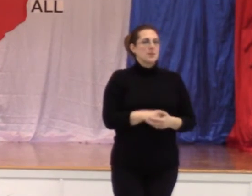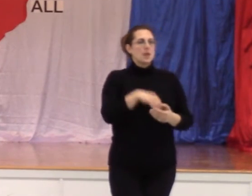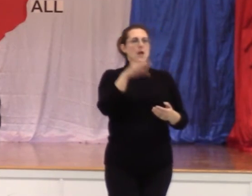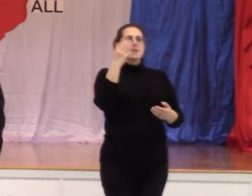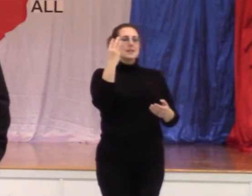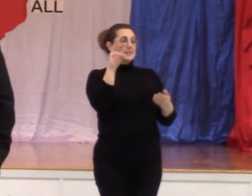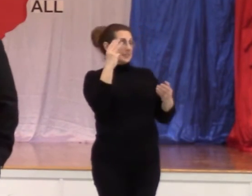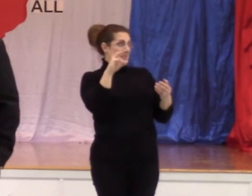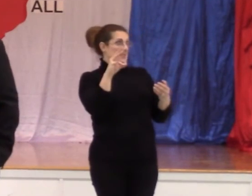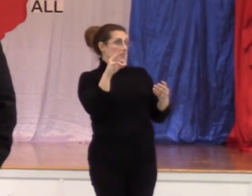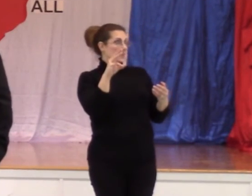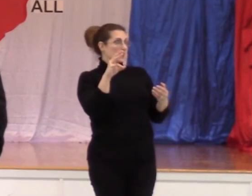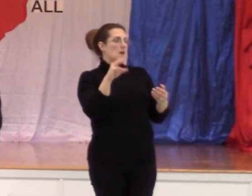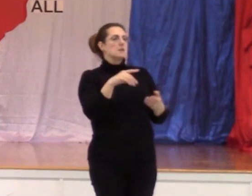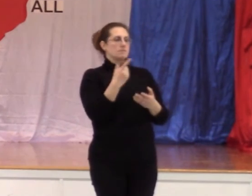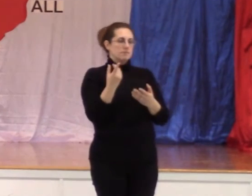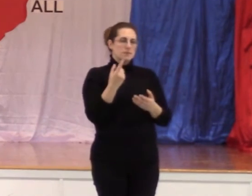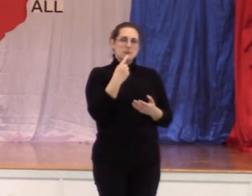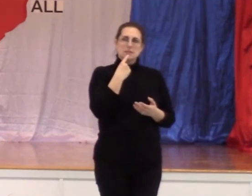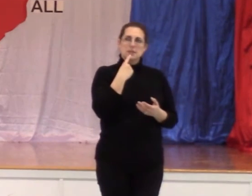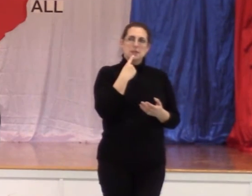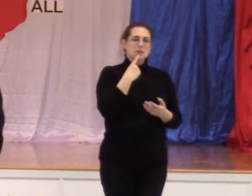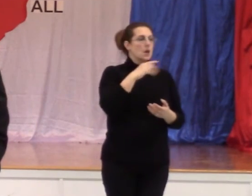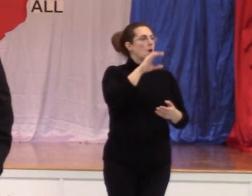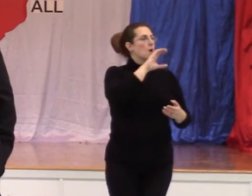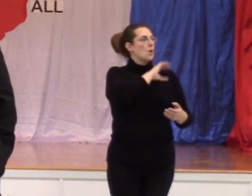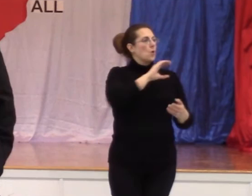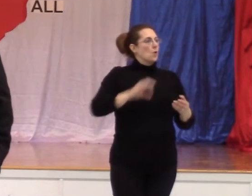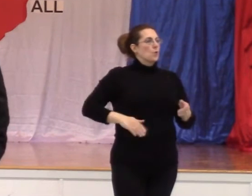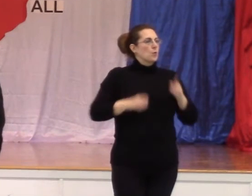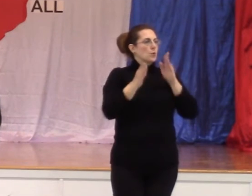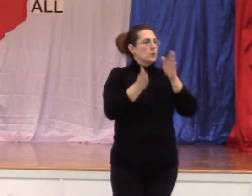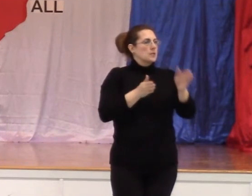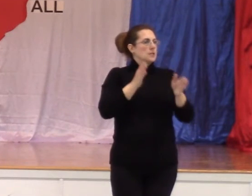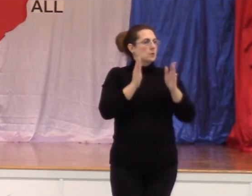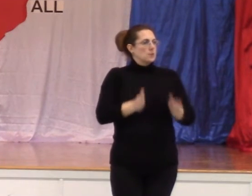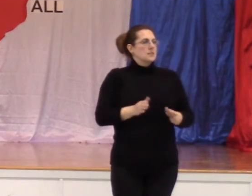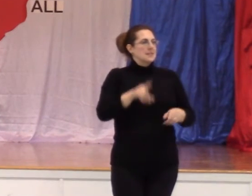Augsburg 16, of course. They said Christians cannot serve in government.